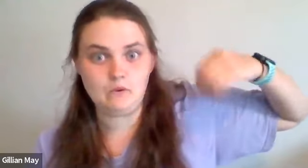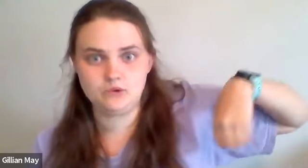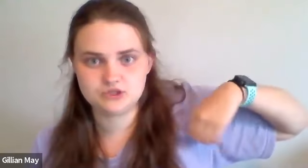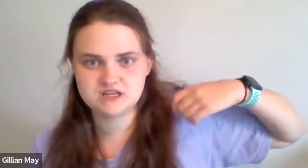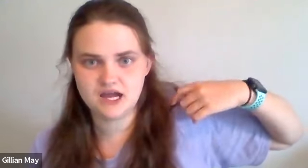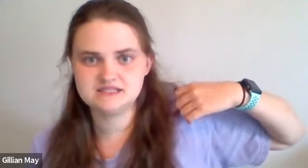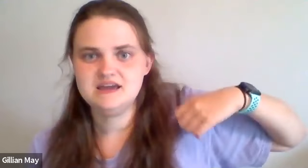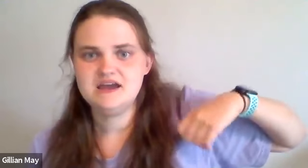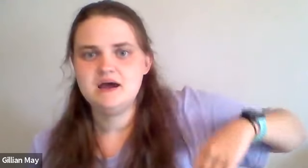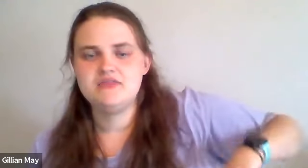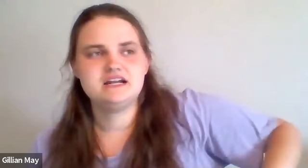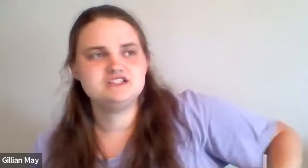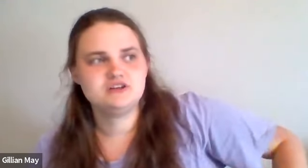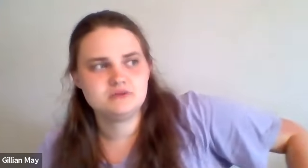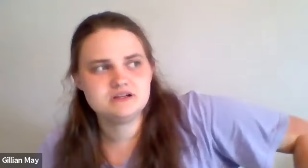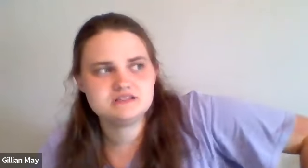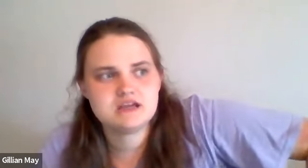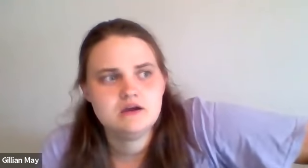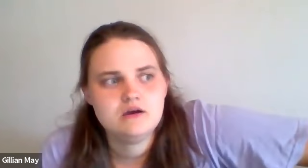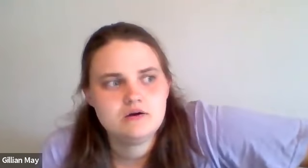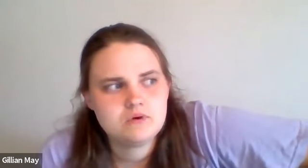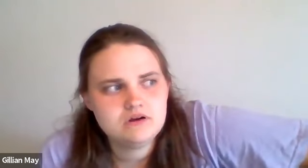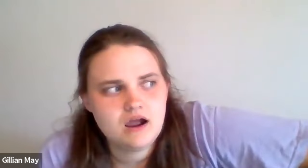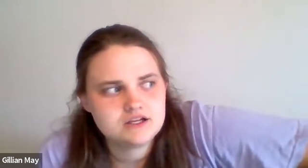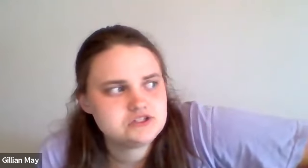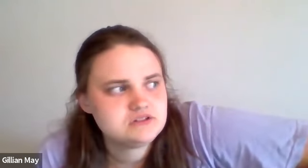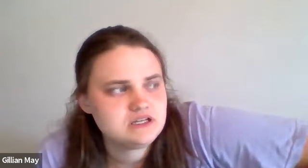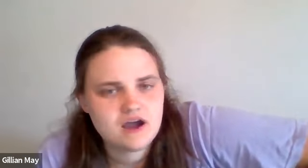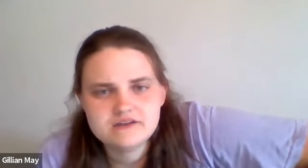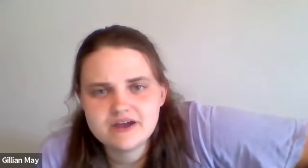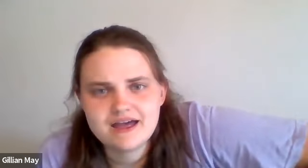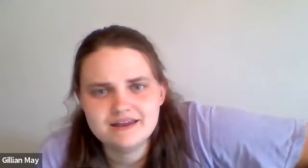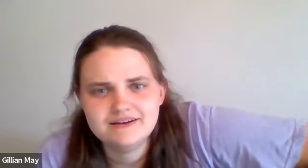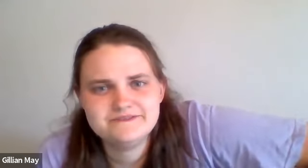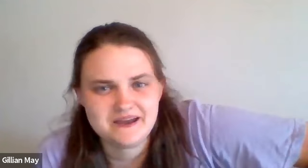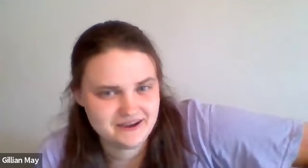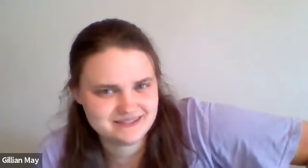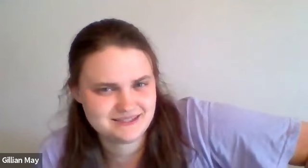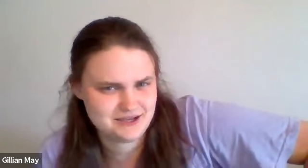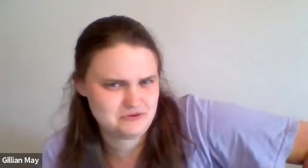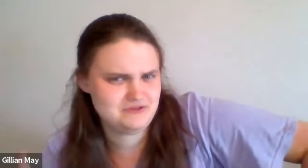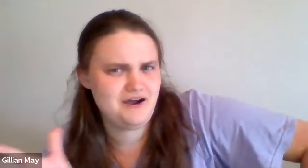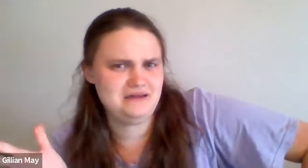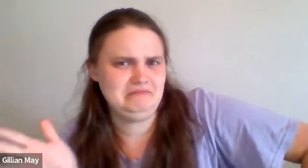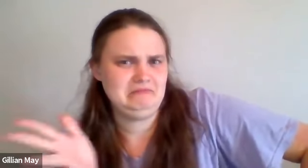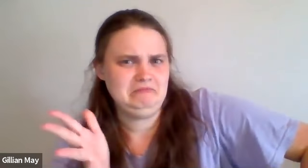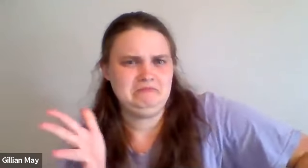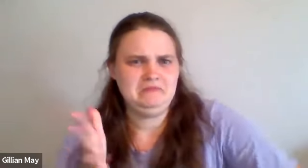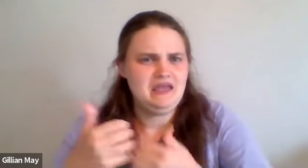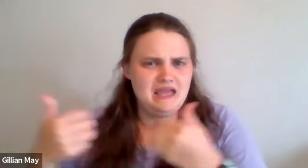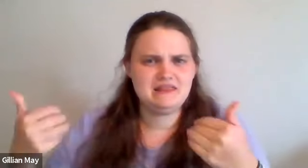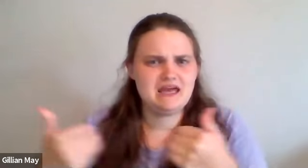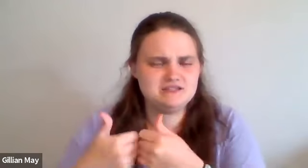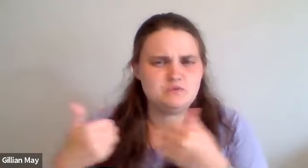more and more signs. And then I started to realize it's like we're actually kind of ahead of signs. Like we're not. And that's